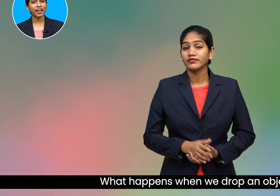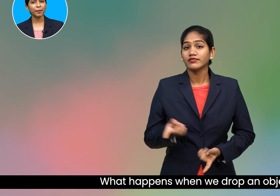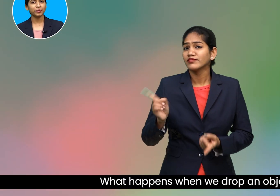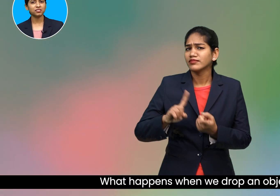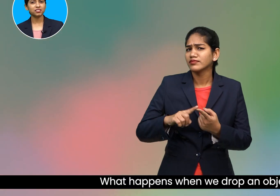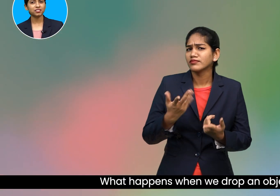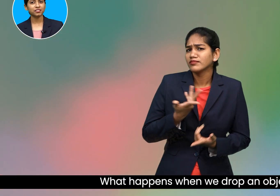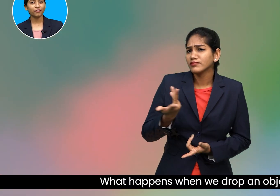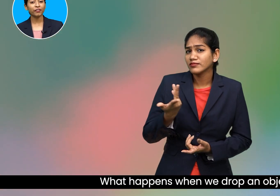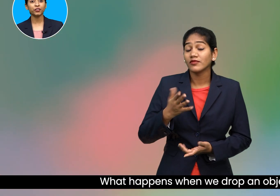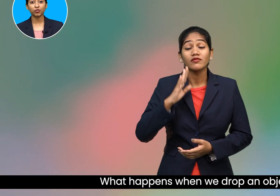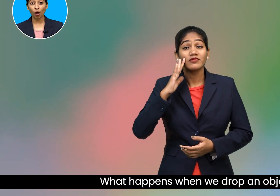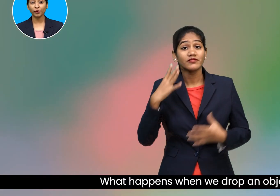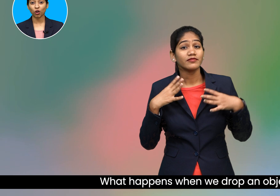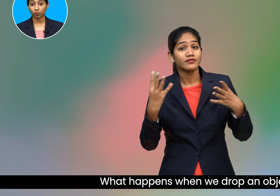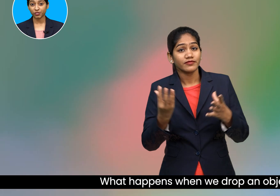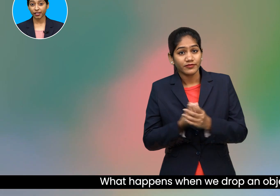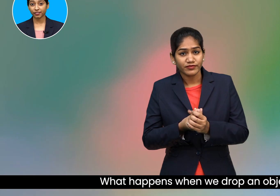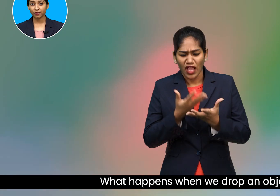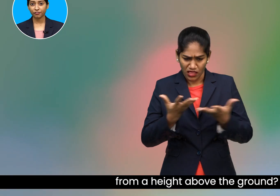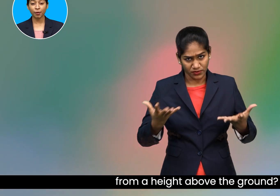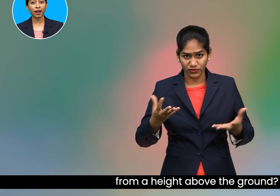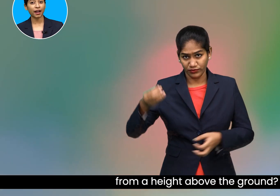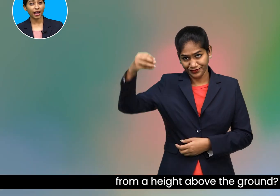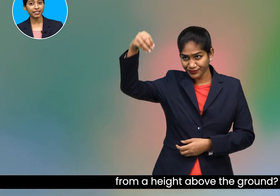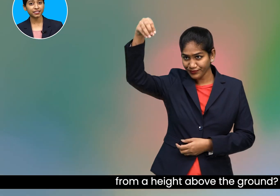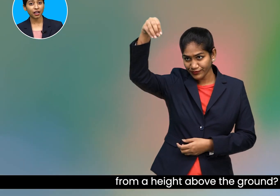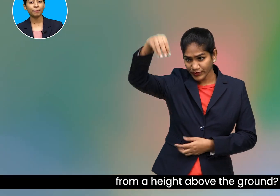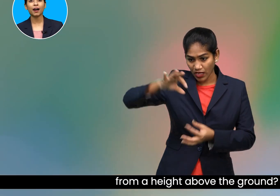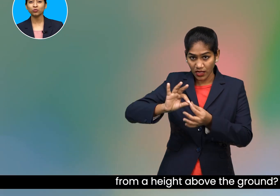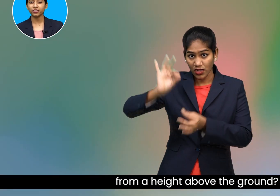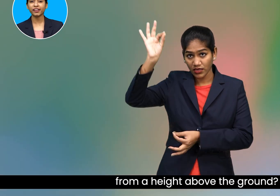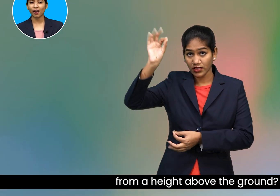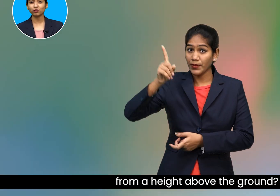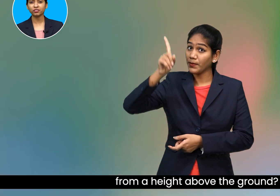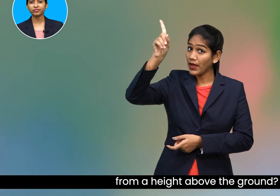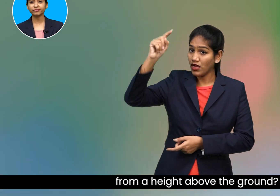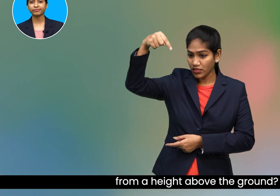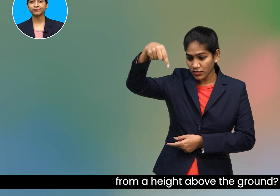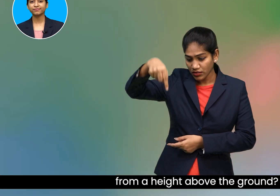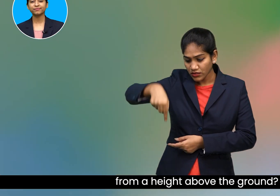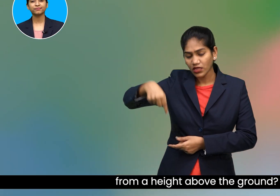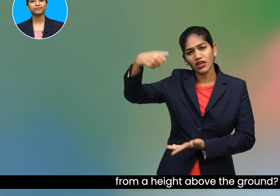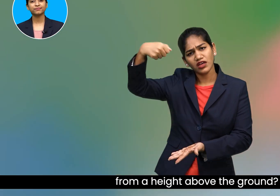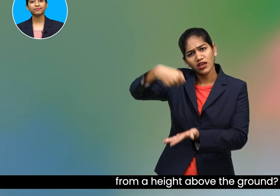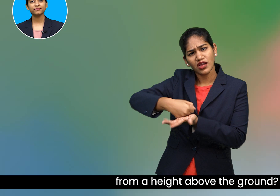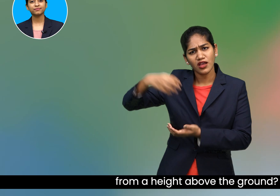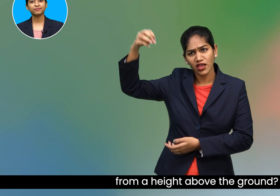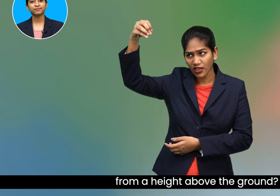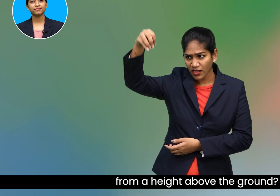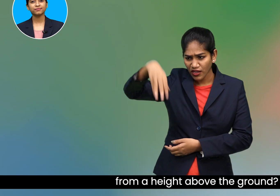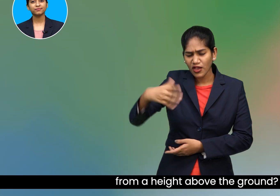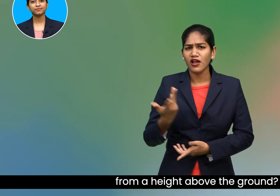What happens when we drop an object from a height above the ground?